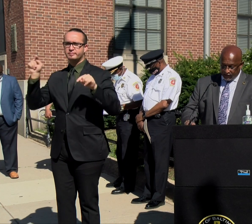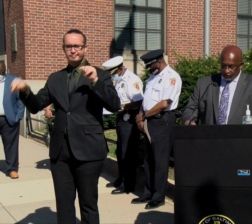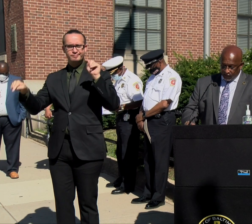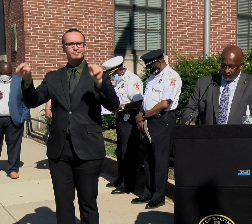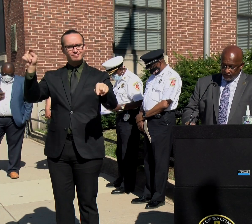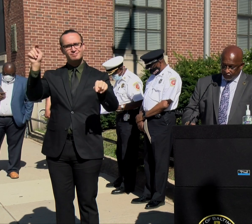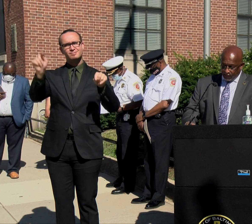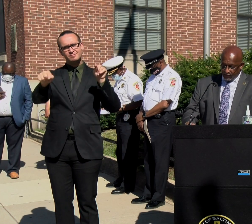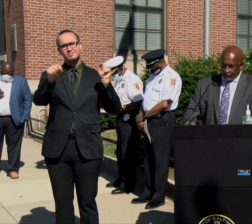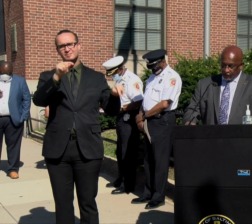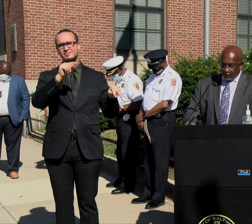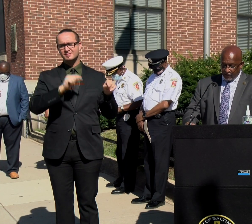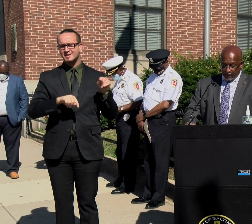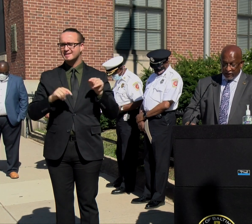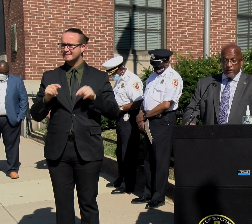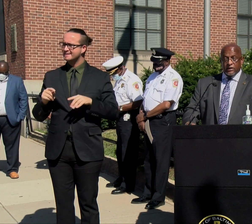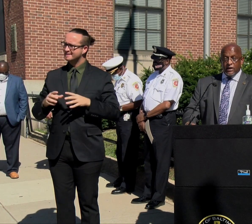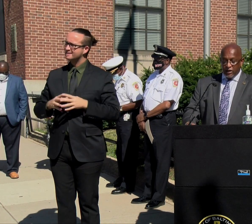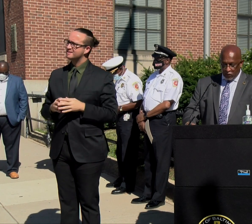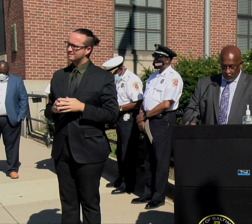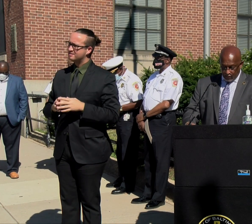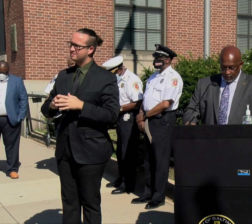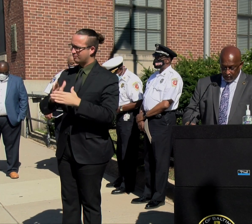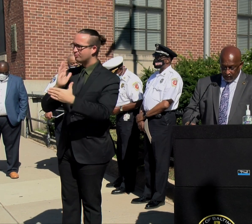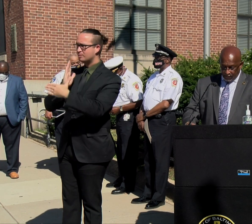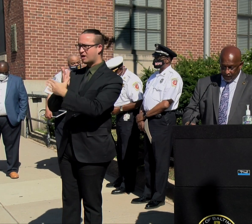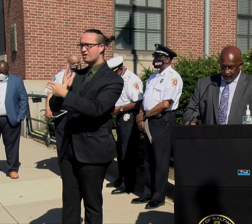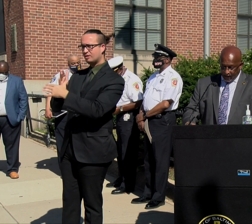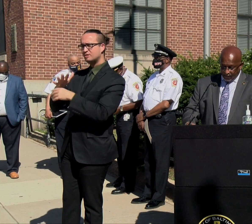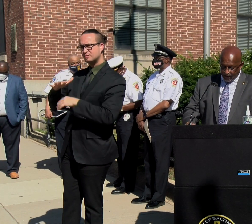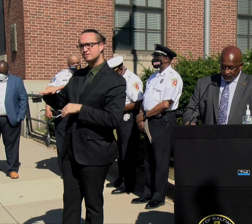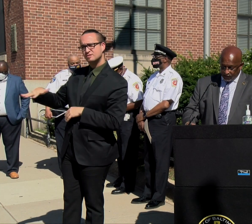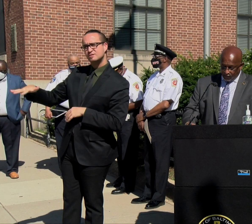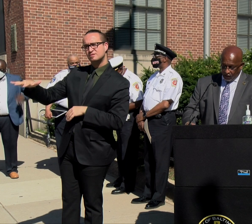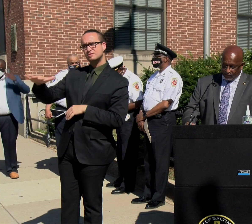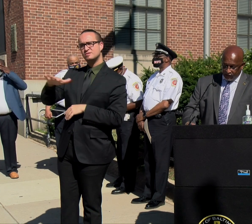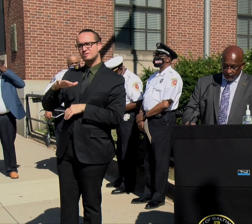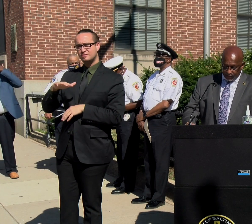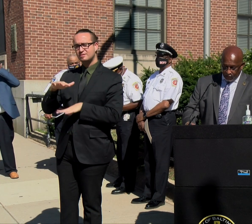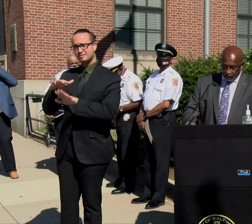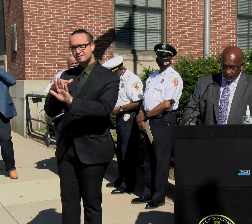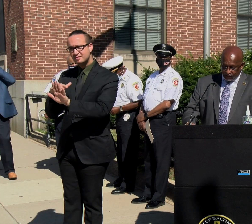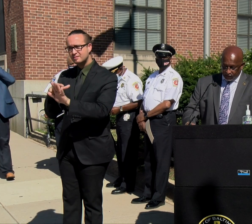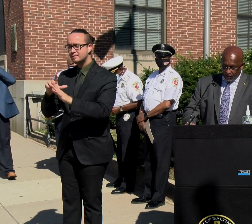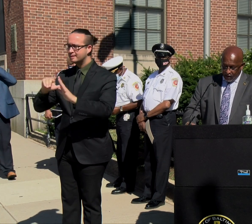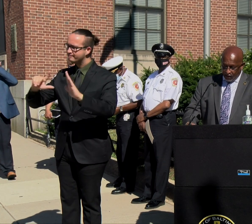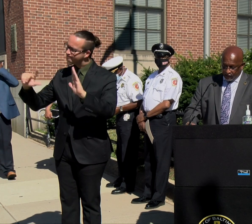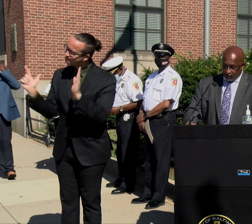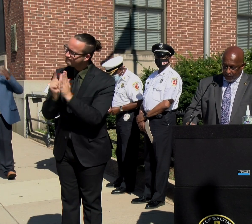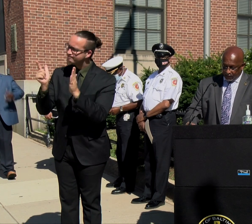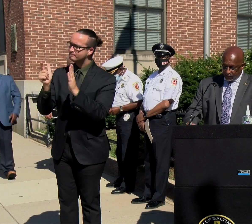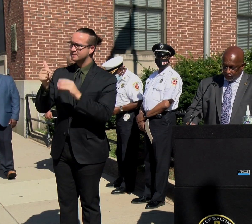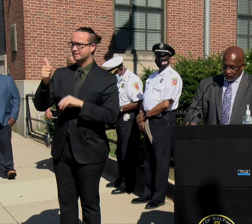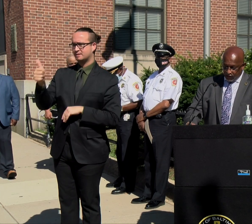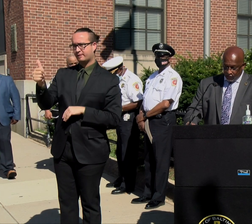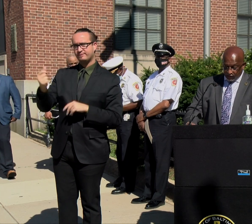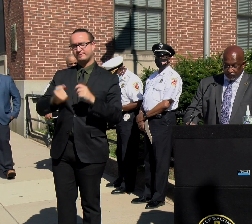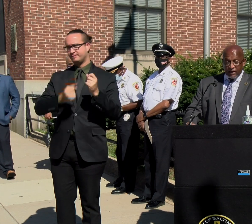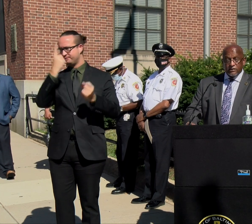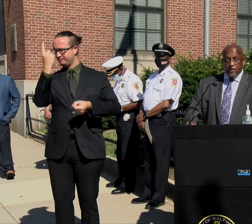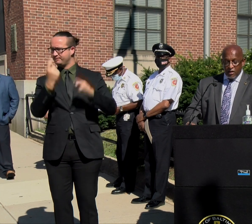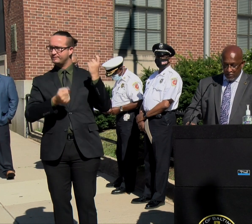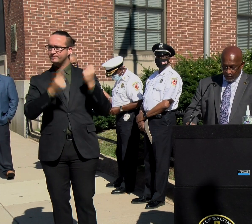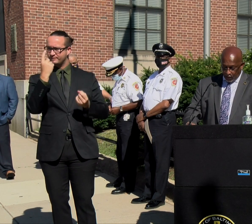While this is extremely disruptive to the community, it is illegal. In fact, I've had several conversations with Police Commissioner Harrison about this, which he